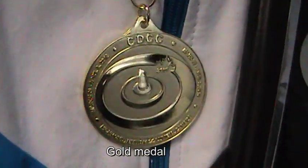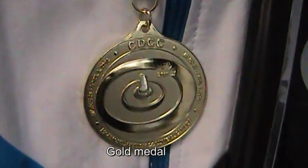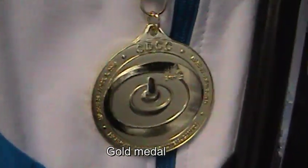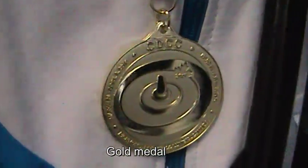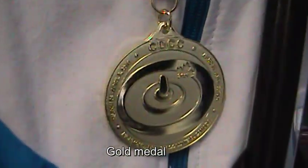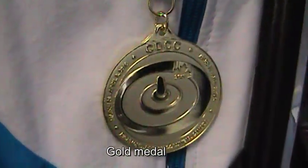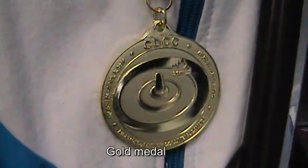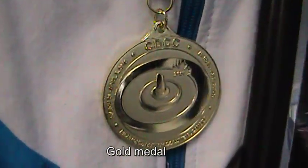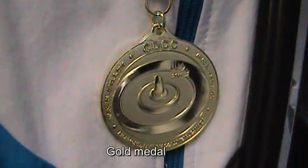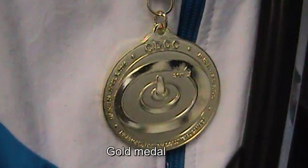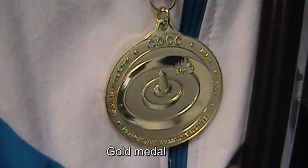job, boys.